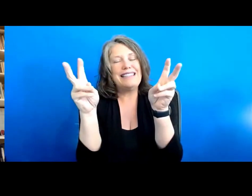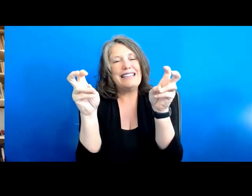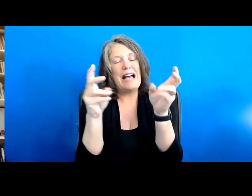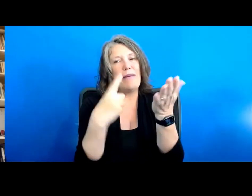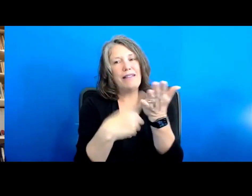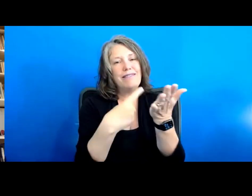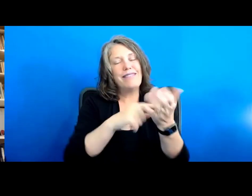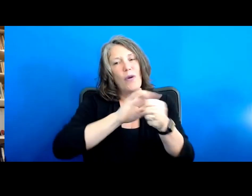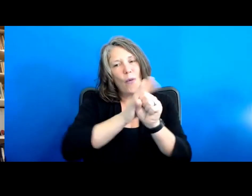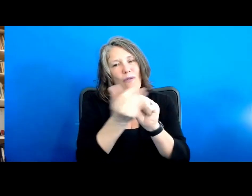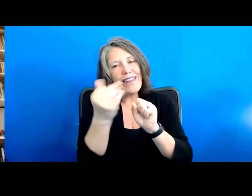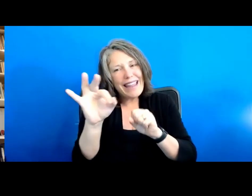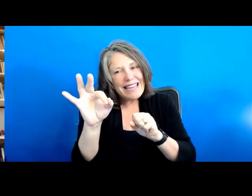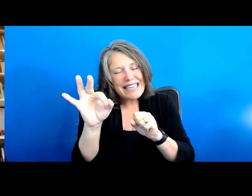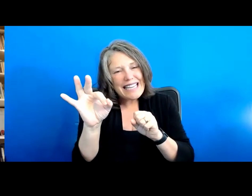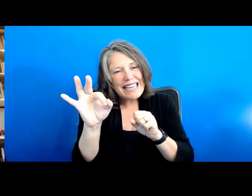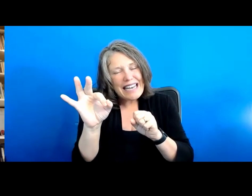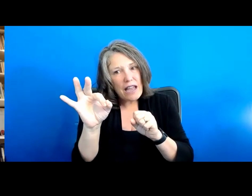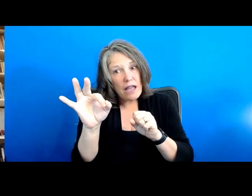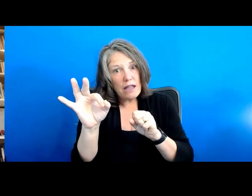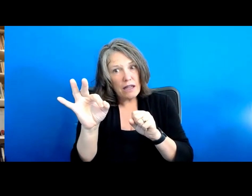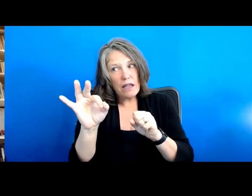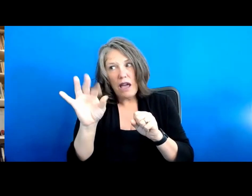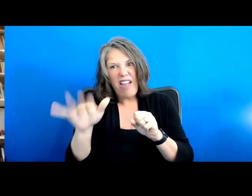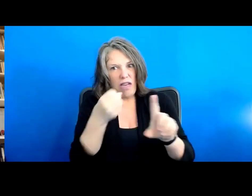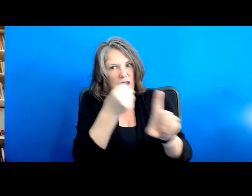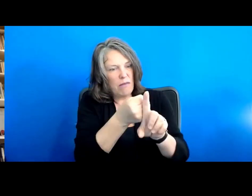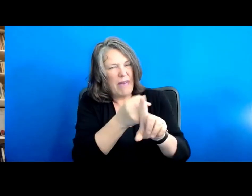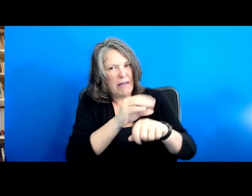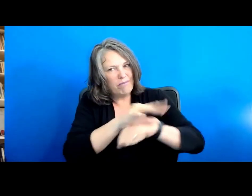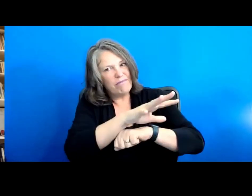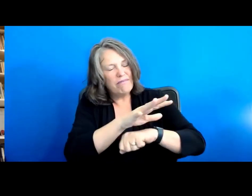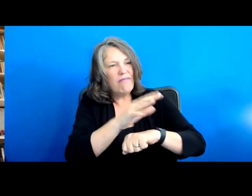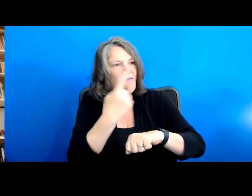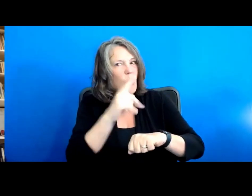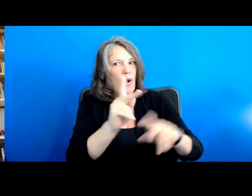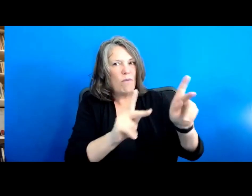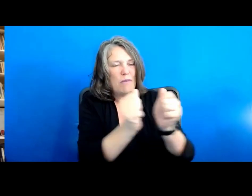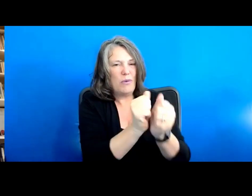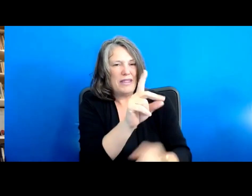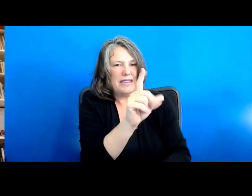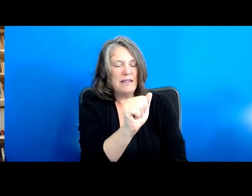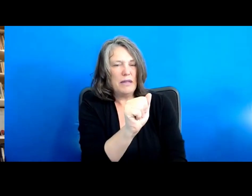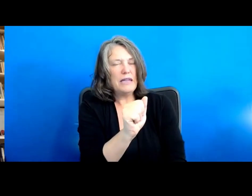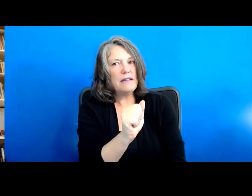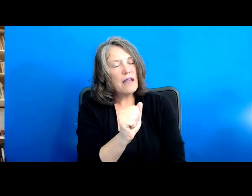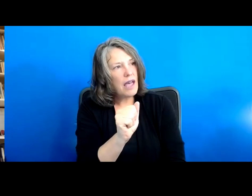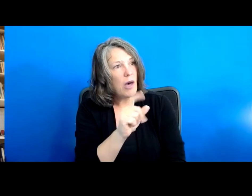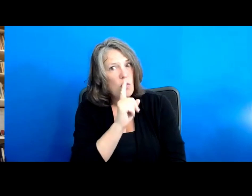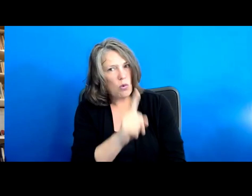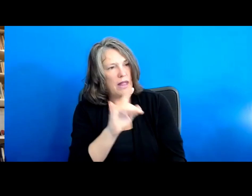COVID-19 and its impact on persons with disabilities. and it was quite a fascinating